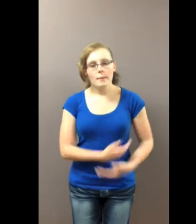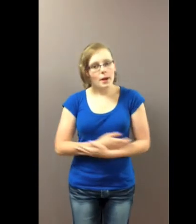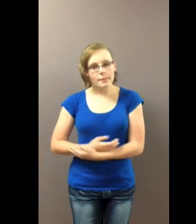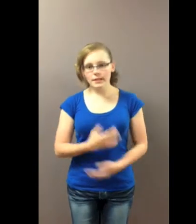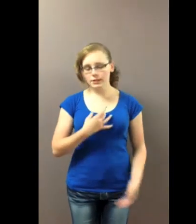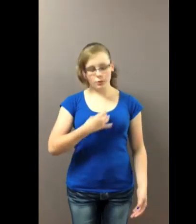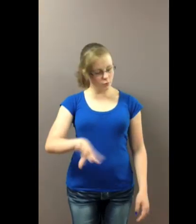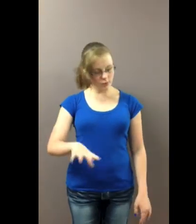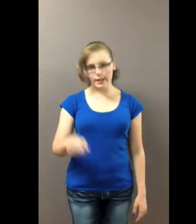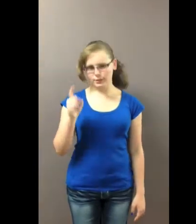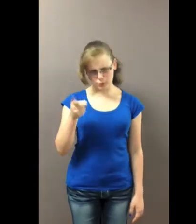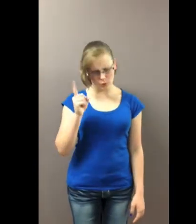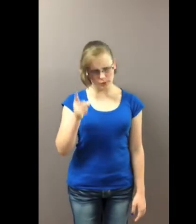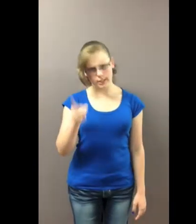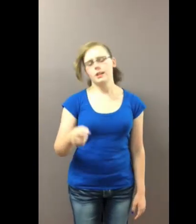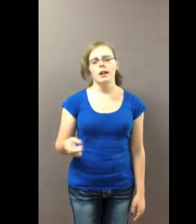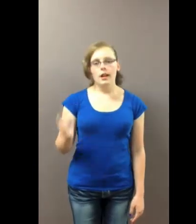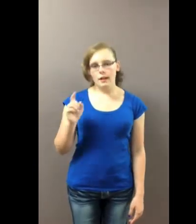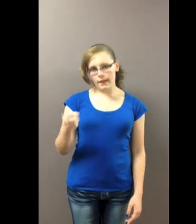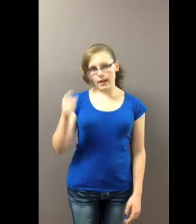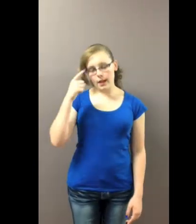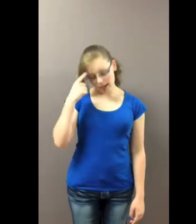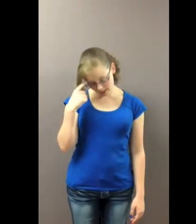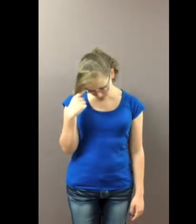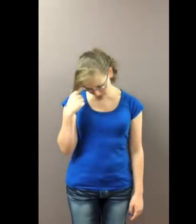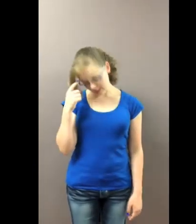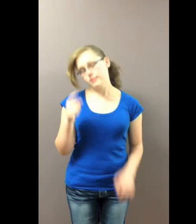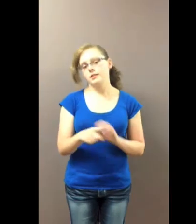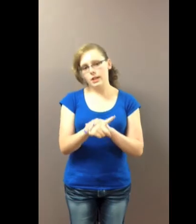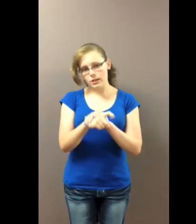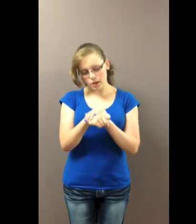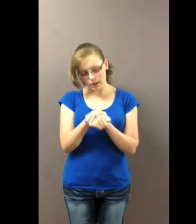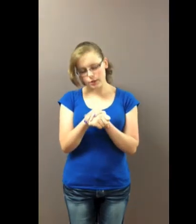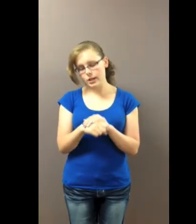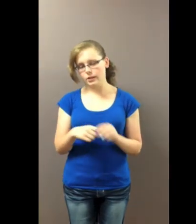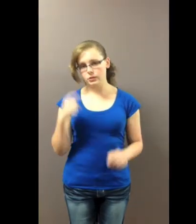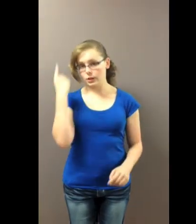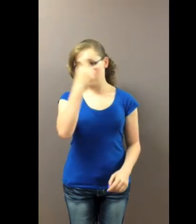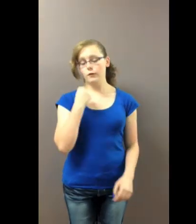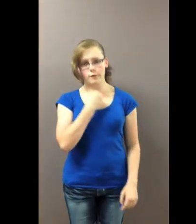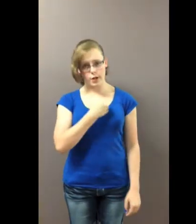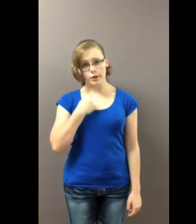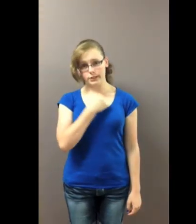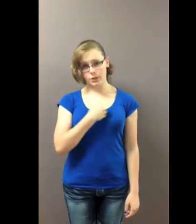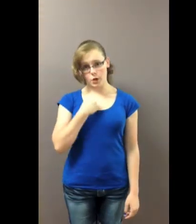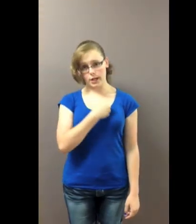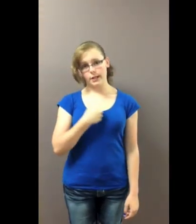Puppies don't like to be scolded. They hang their heads and tuck their tails and look very sorry.